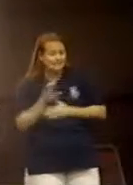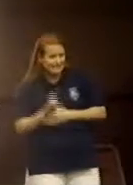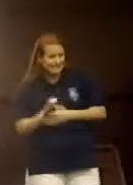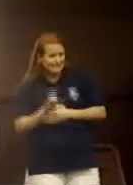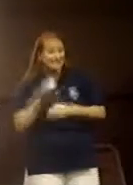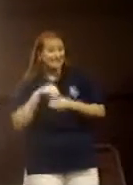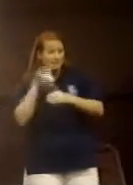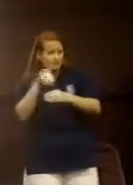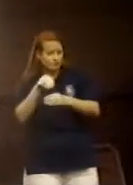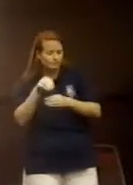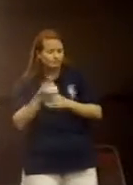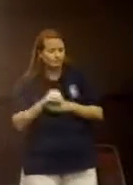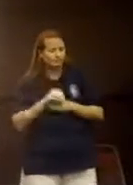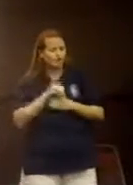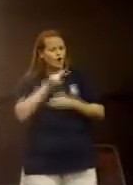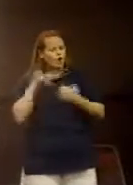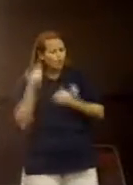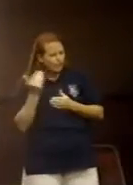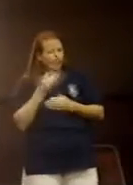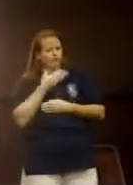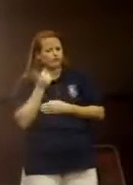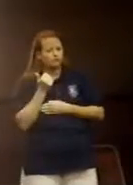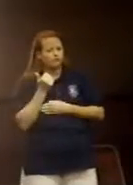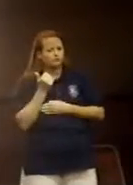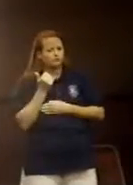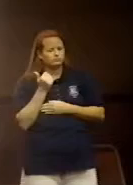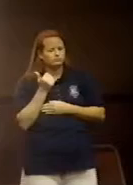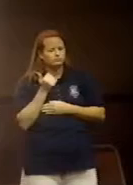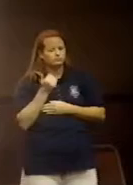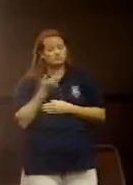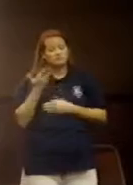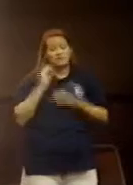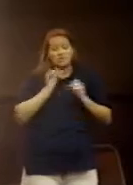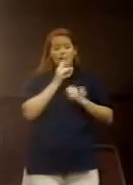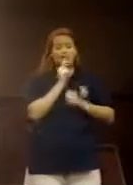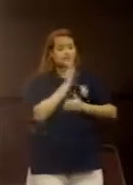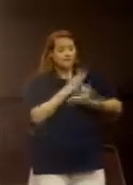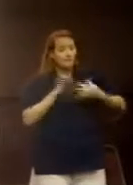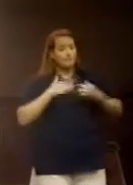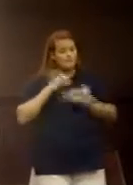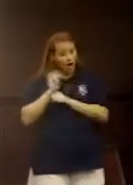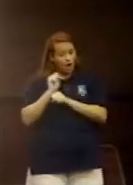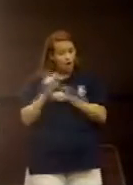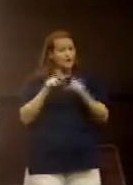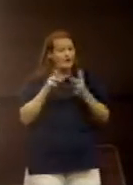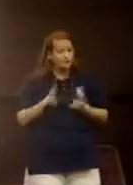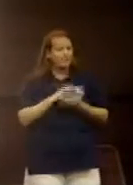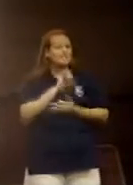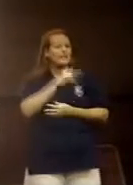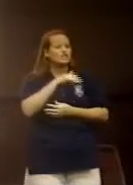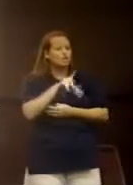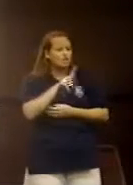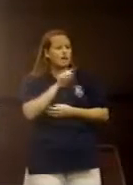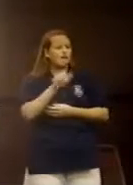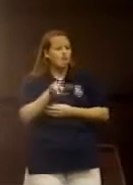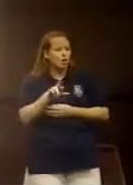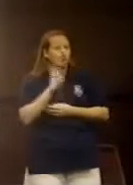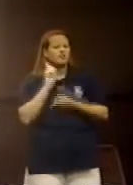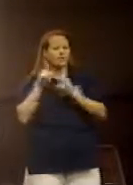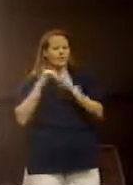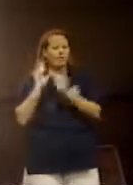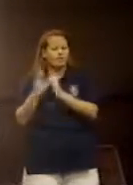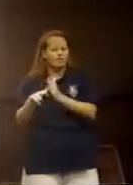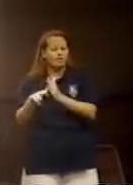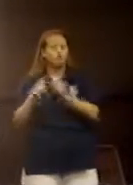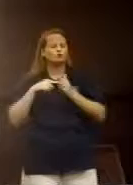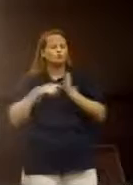input, read better. And there's been some of my work as well as Schickenmoller, and I'll talk about that a little later